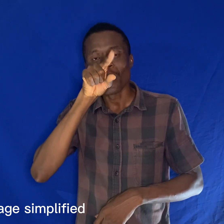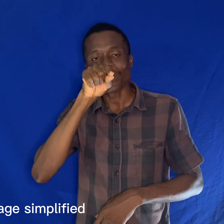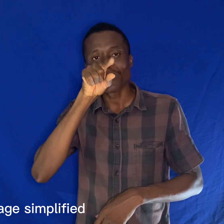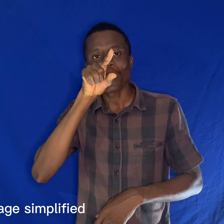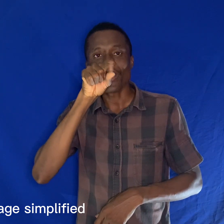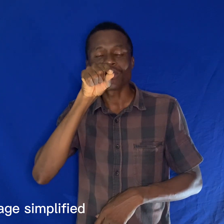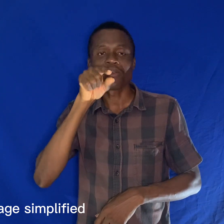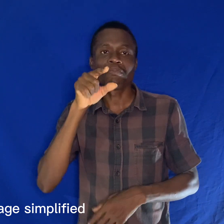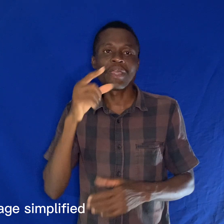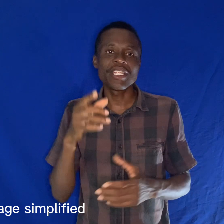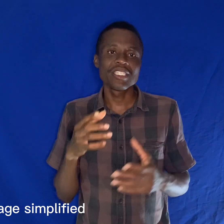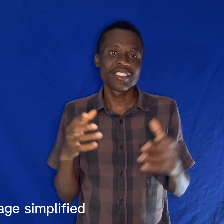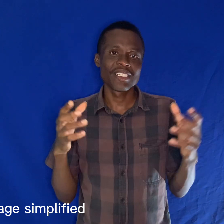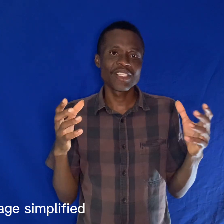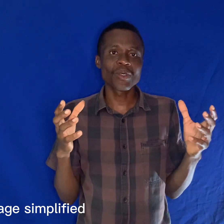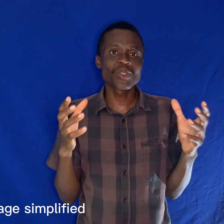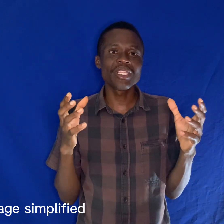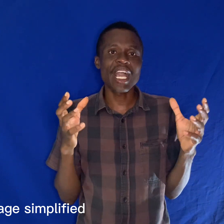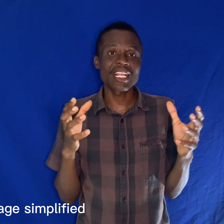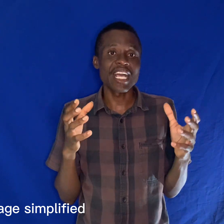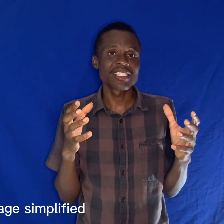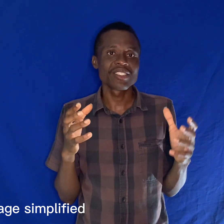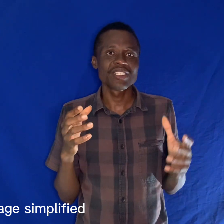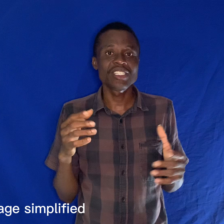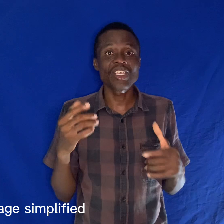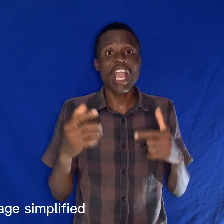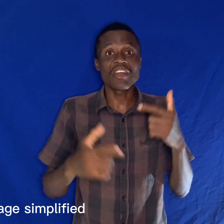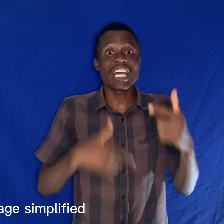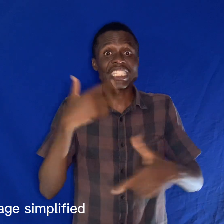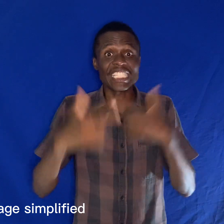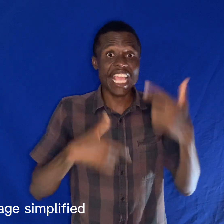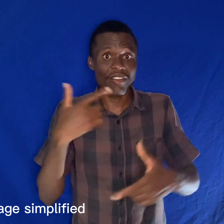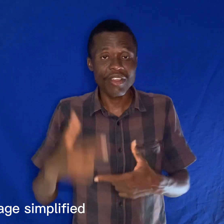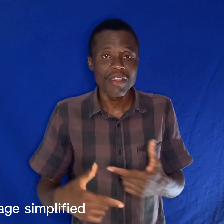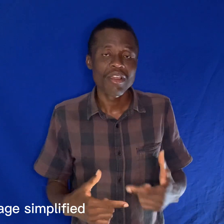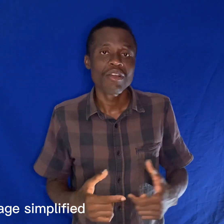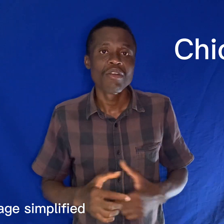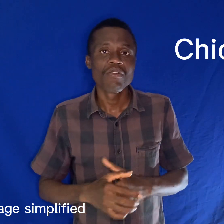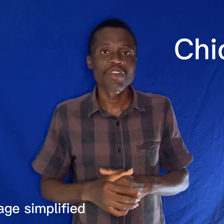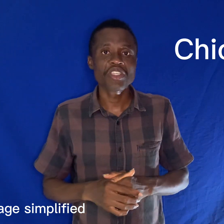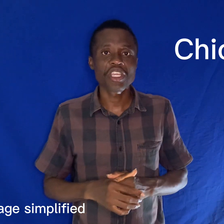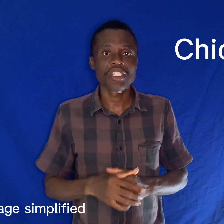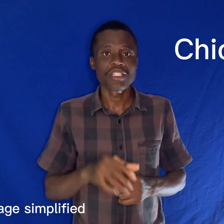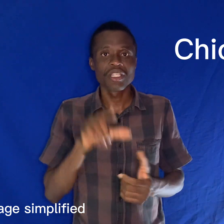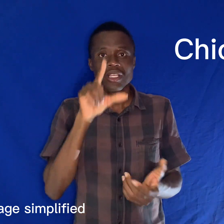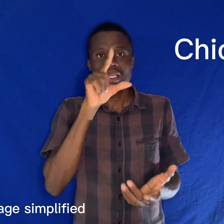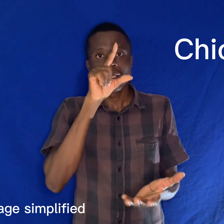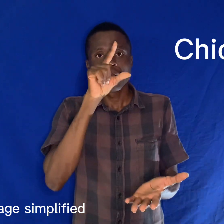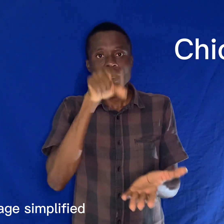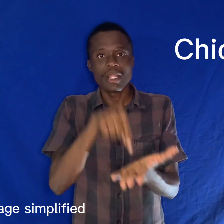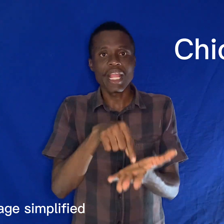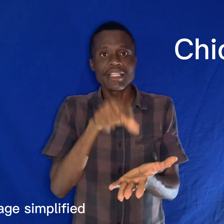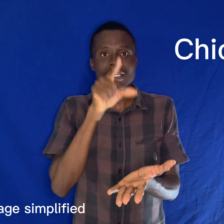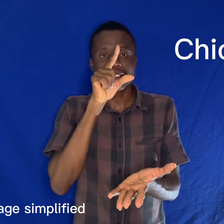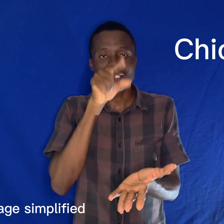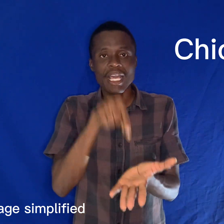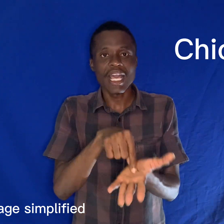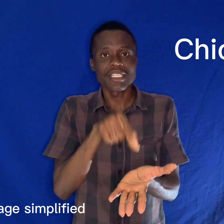but because bird is also in that class, is another sign for chicken, like this, as if